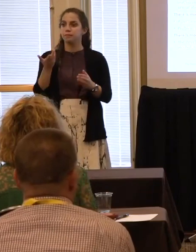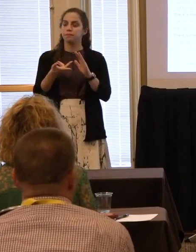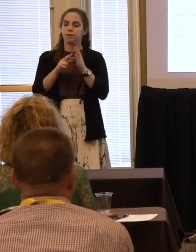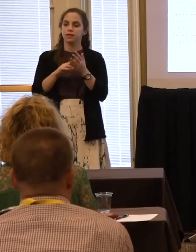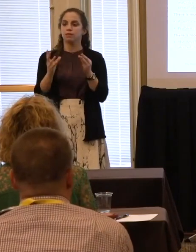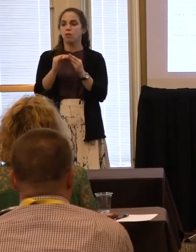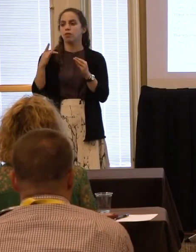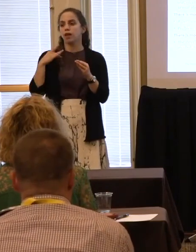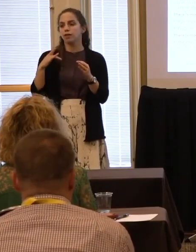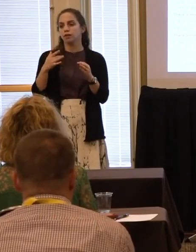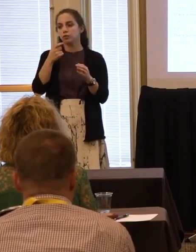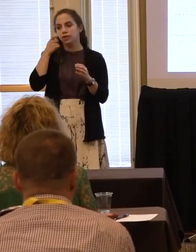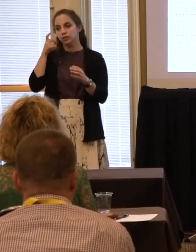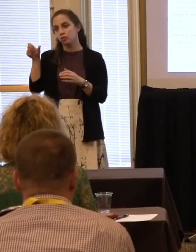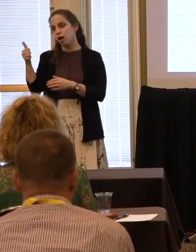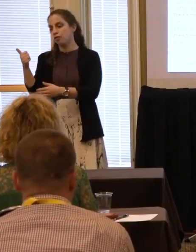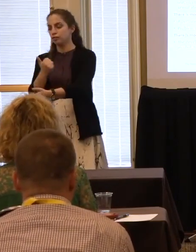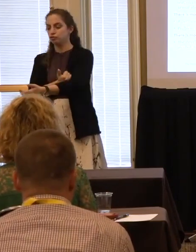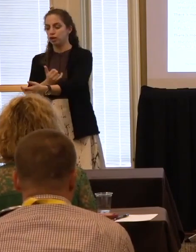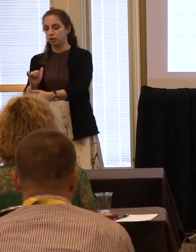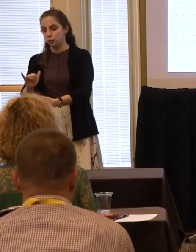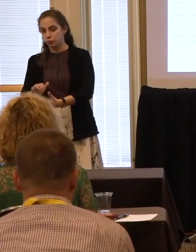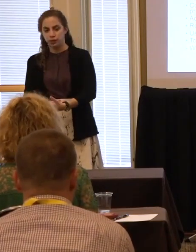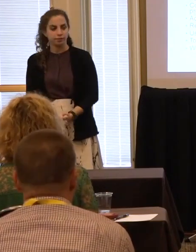likely to also get addicted to other drugs.